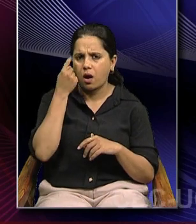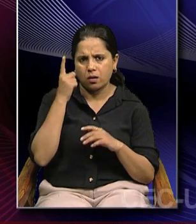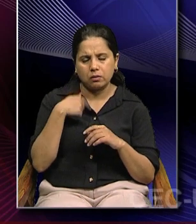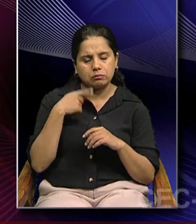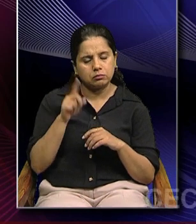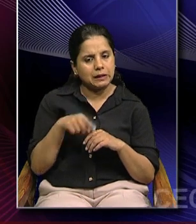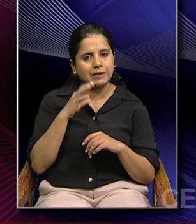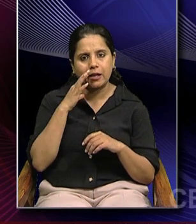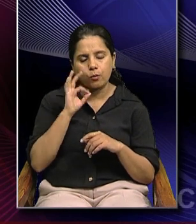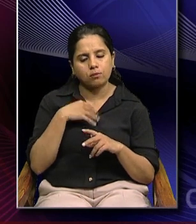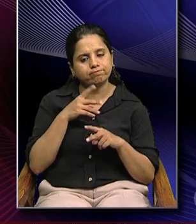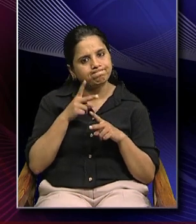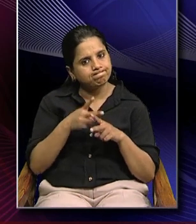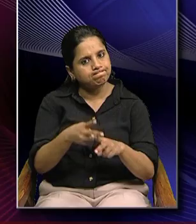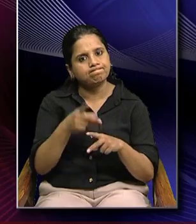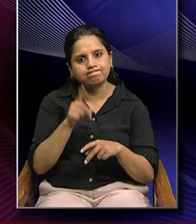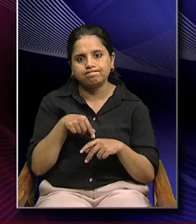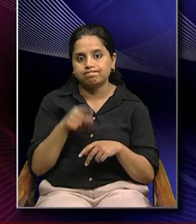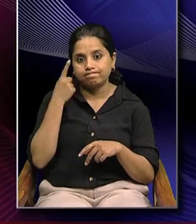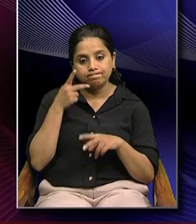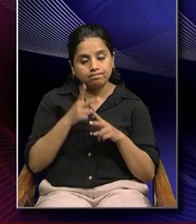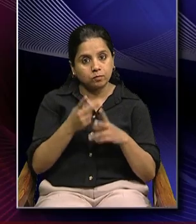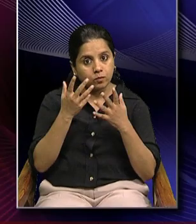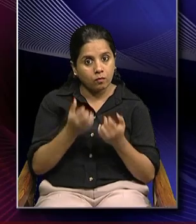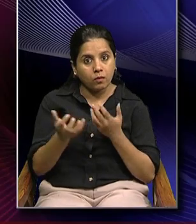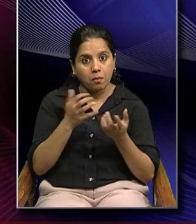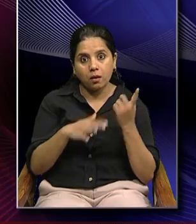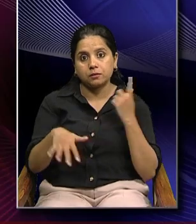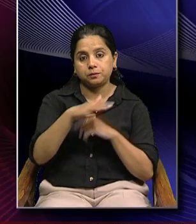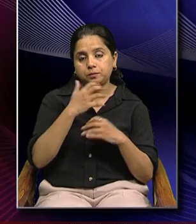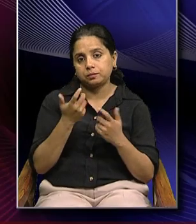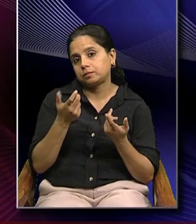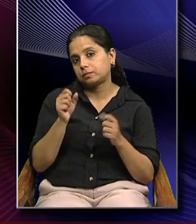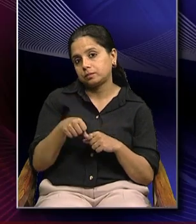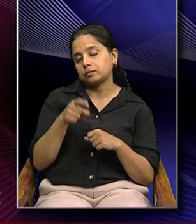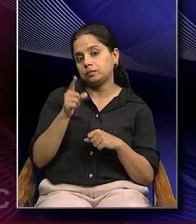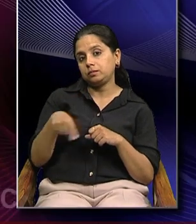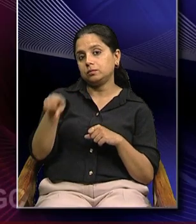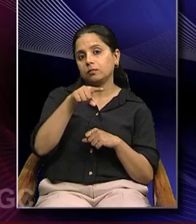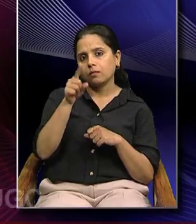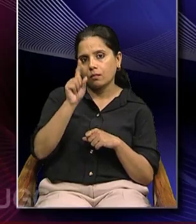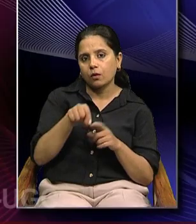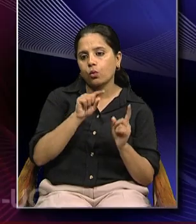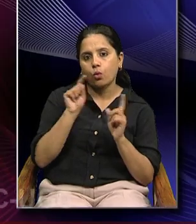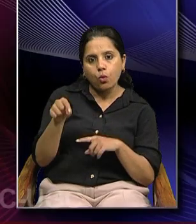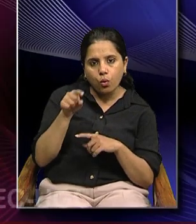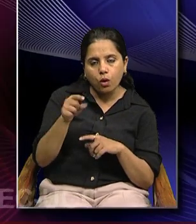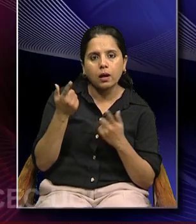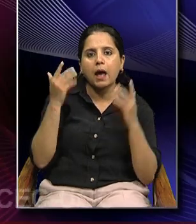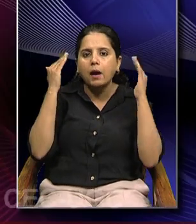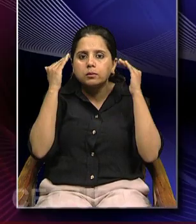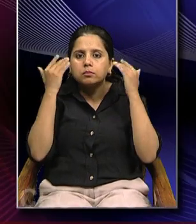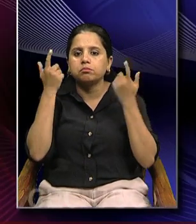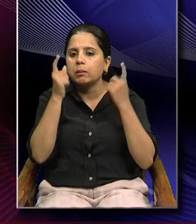stay relevant in the marketplace, and for staying relevant in the marketplace, of course you have to go as per the expectations